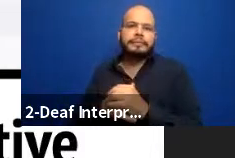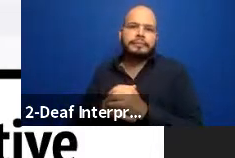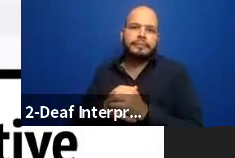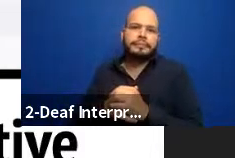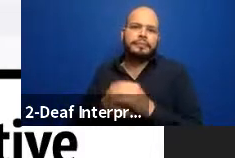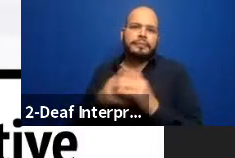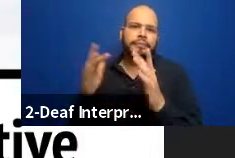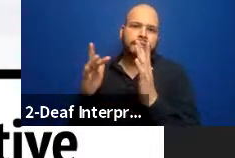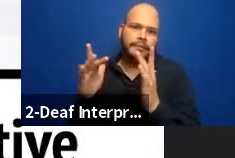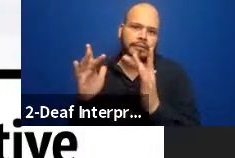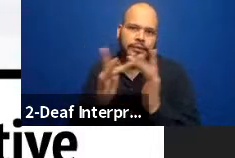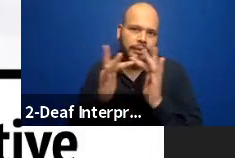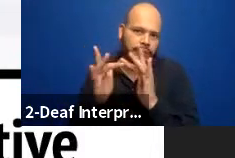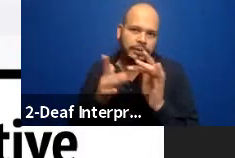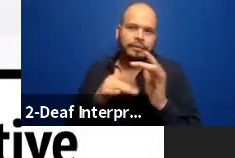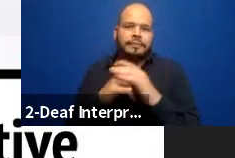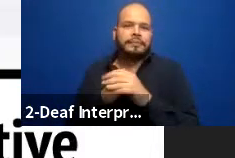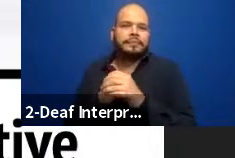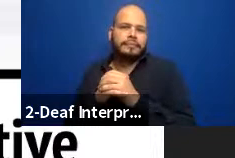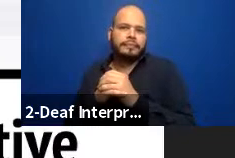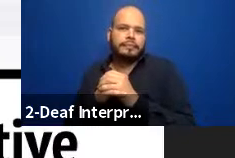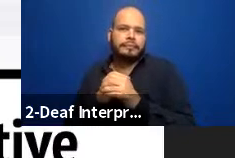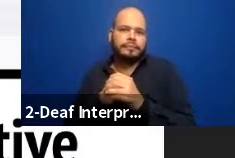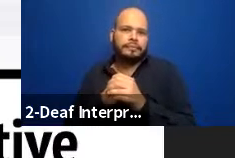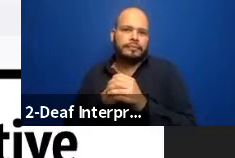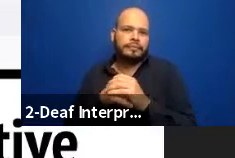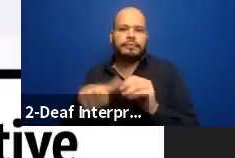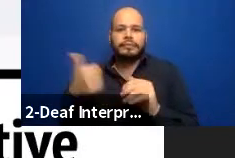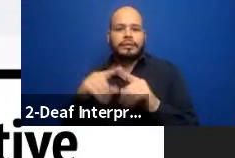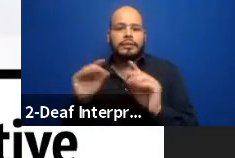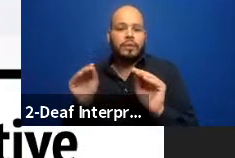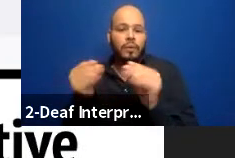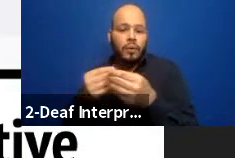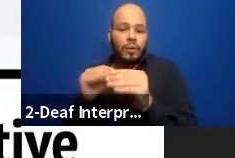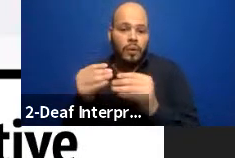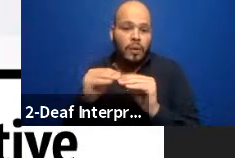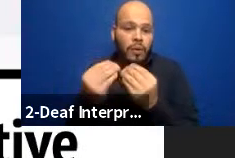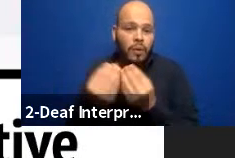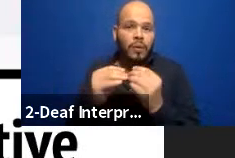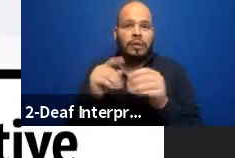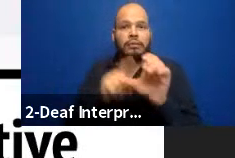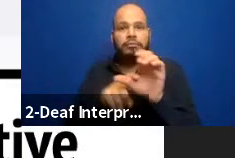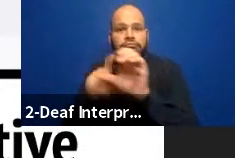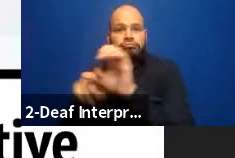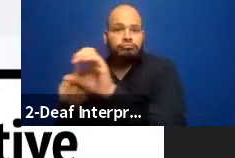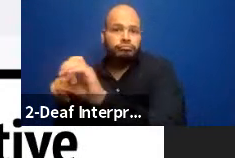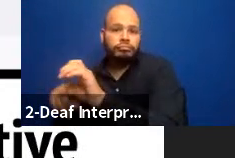affiliated organizations, including the ones being shared in the chat.